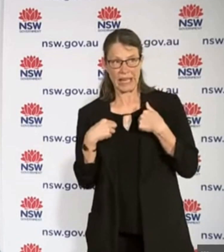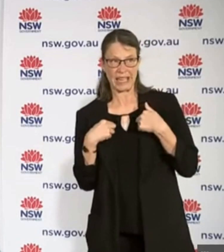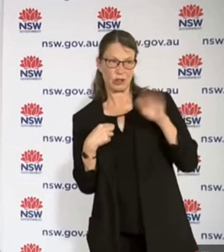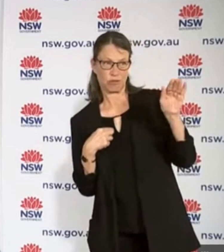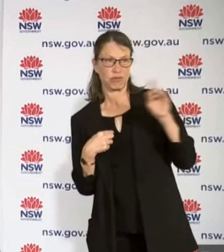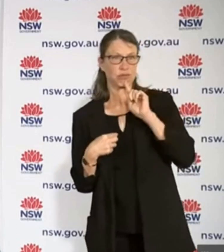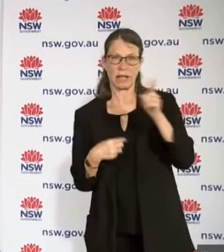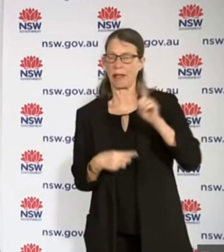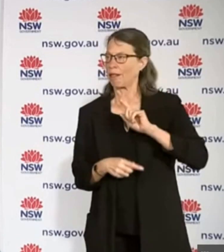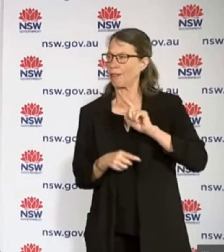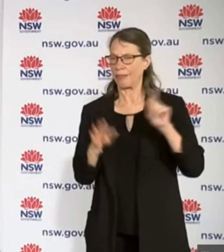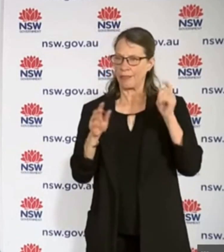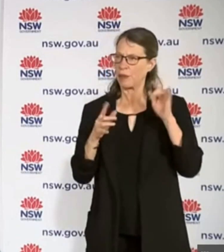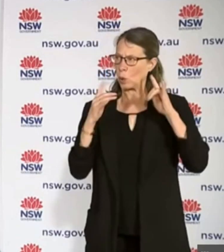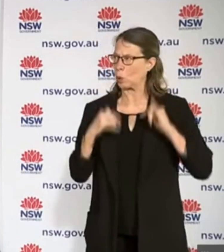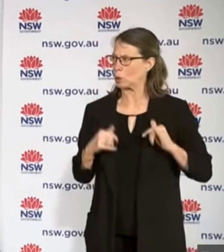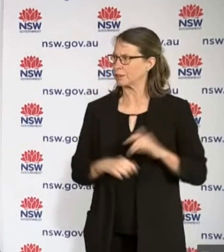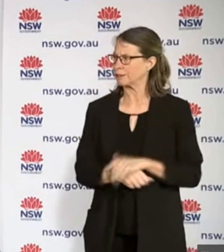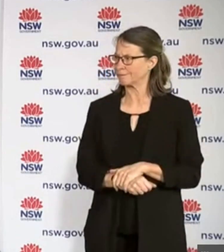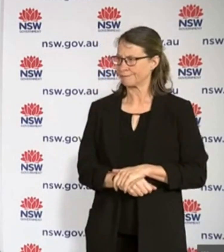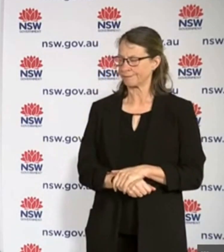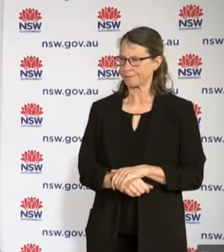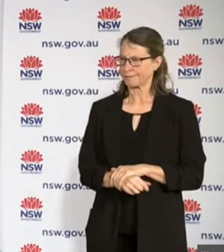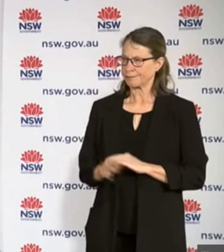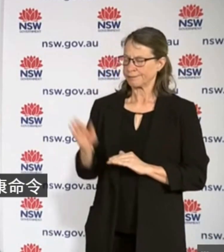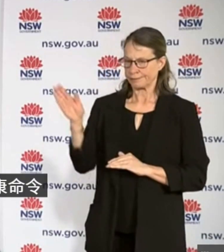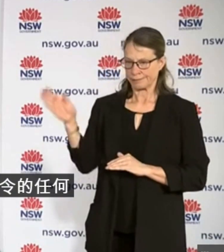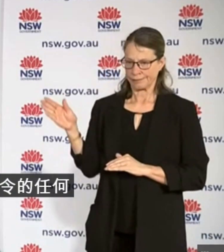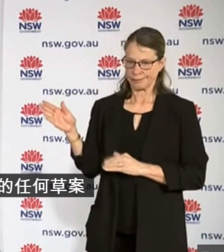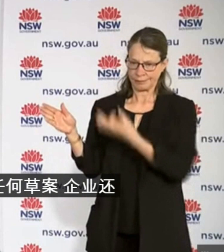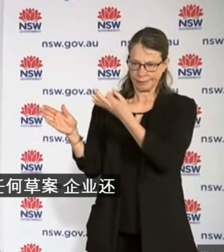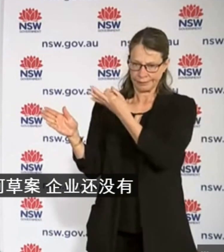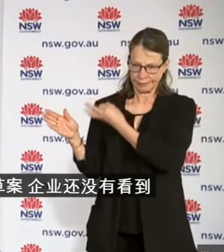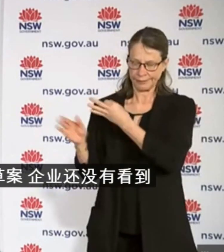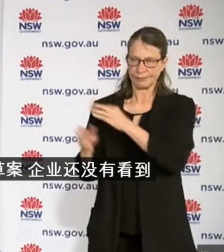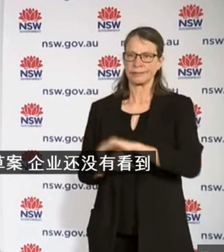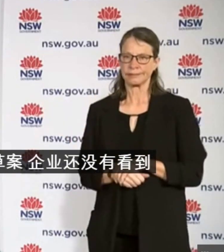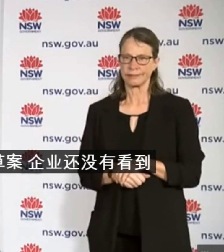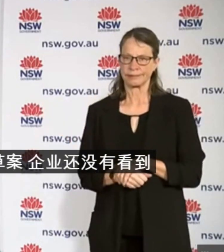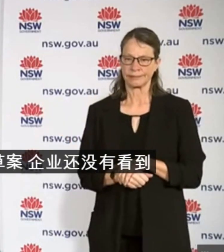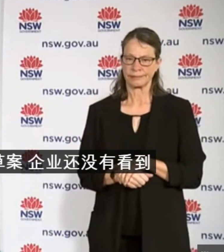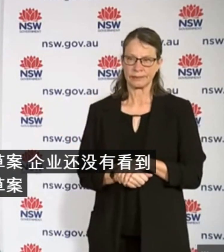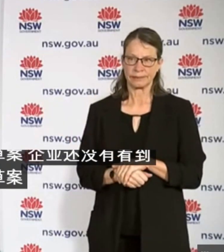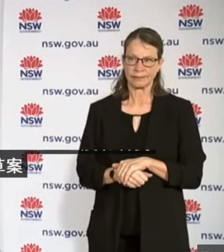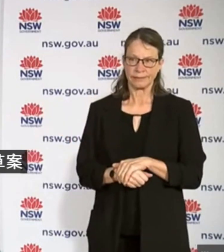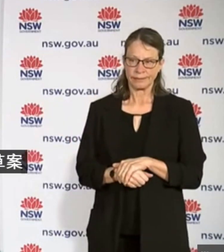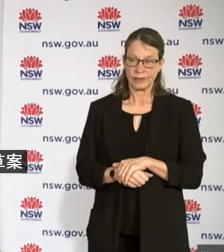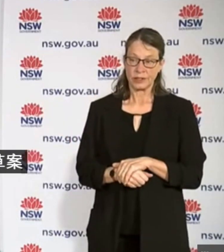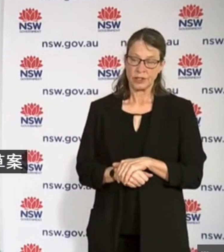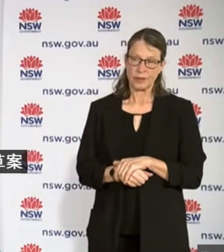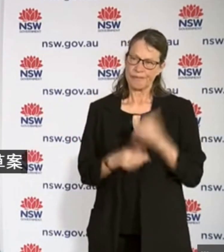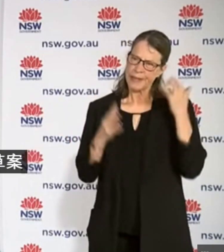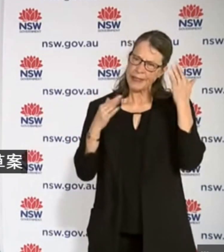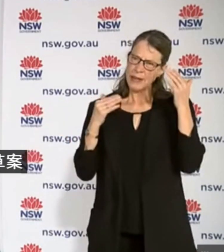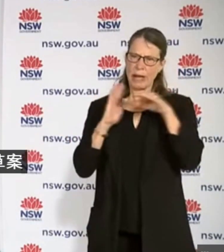businesses still haven't seen any drafts of those, or they're legal. So I can barely hear Sorry, you. on the public health orders, Yeah. businesses haven't seen any of the drafts of those yet. They're legal requirements